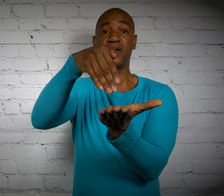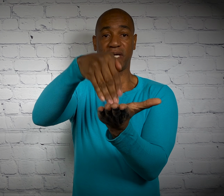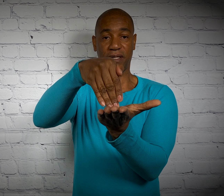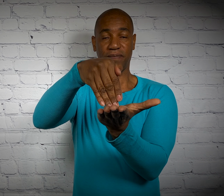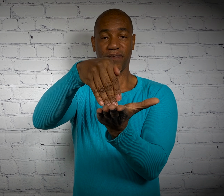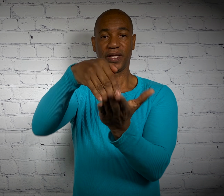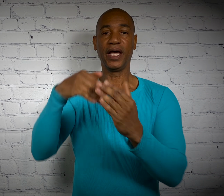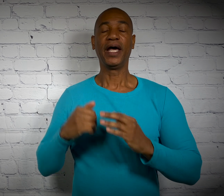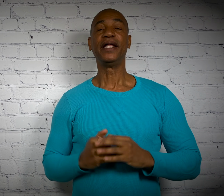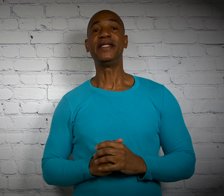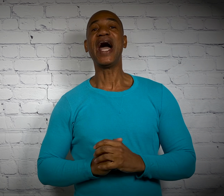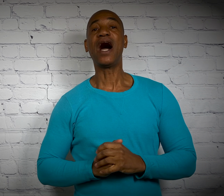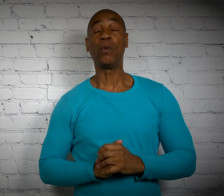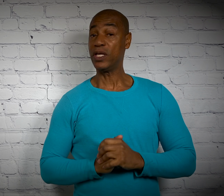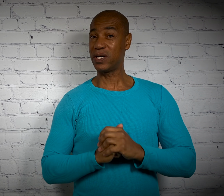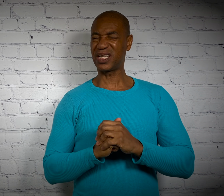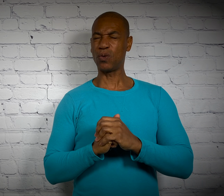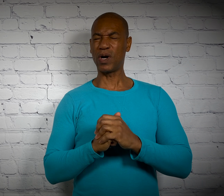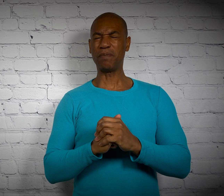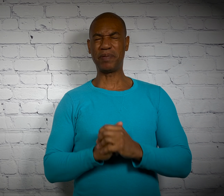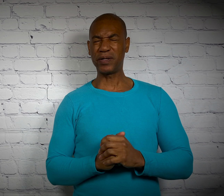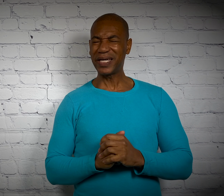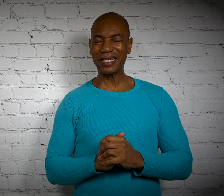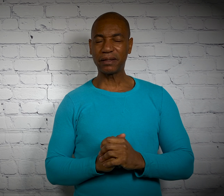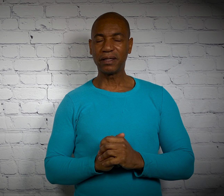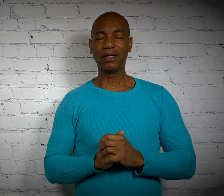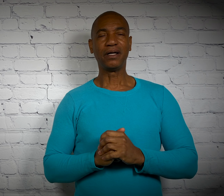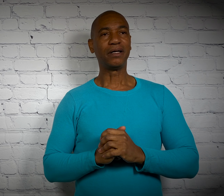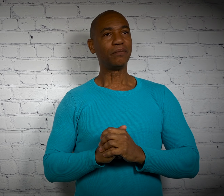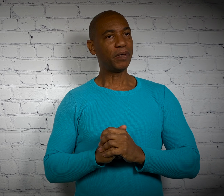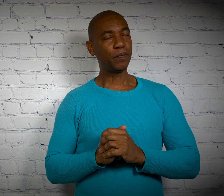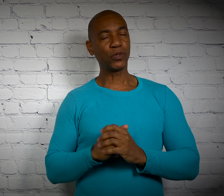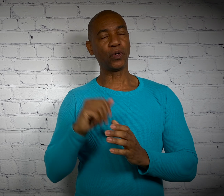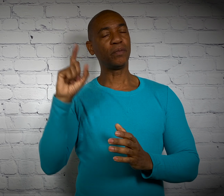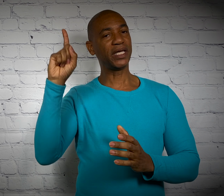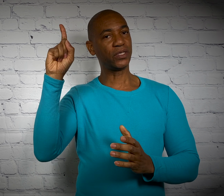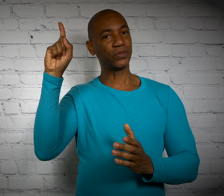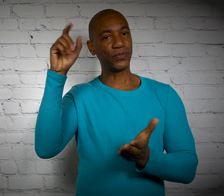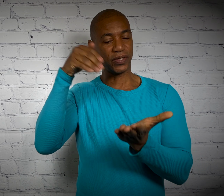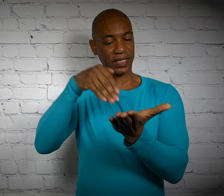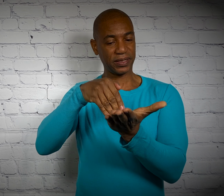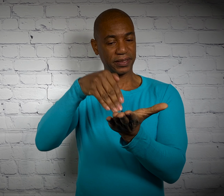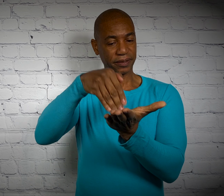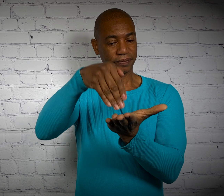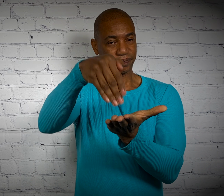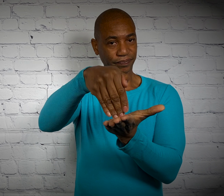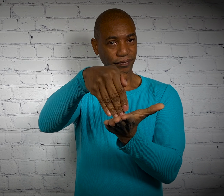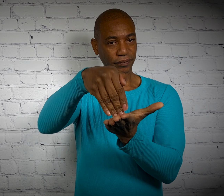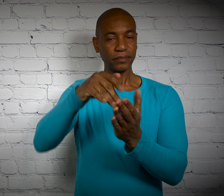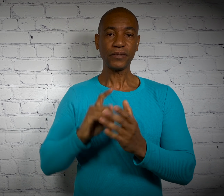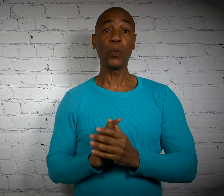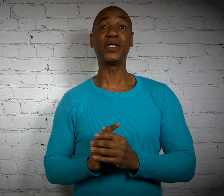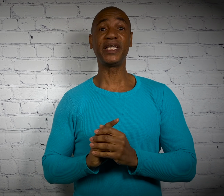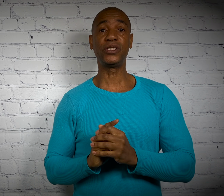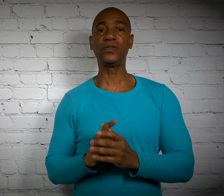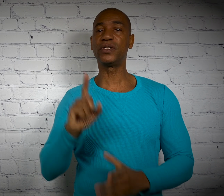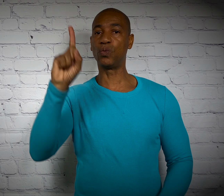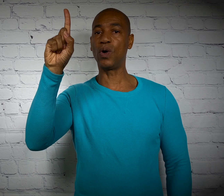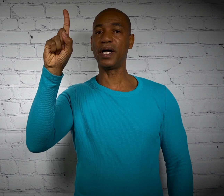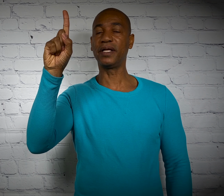million. Now, when you get to 1 billion, people normally don't do this. What they do is 1,